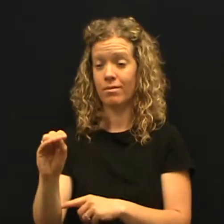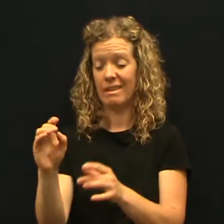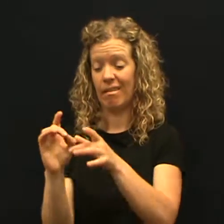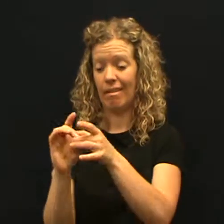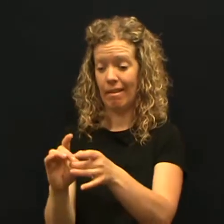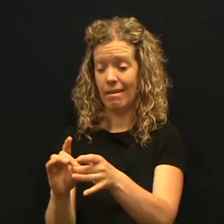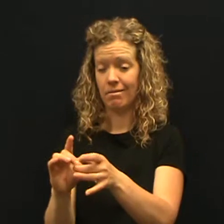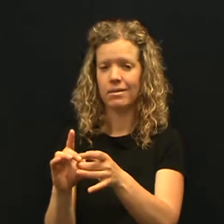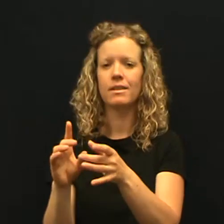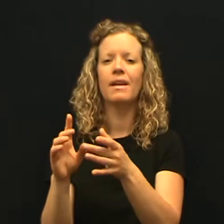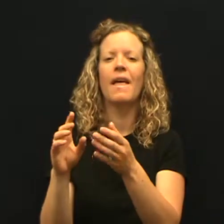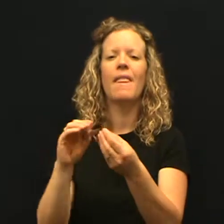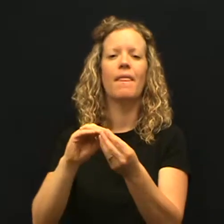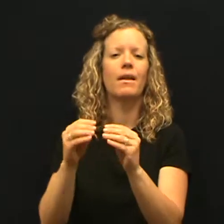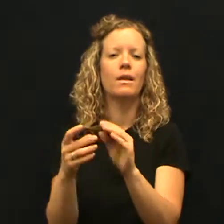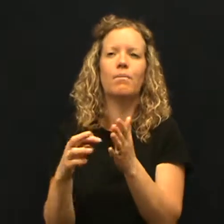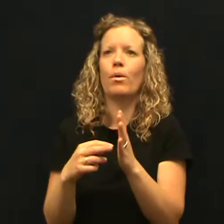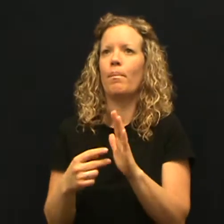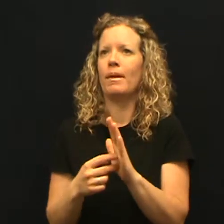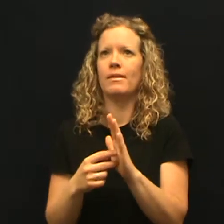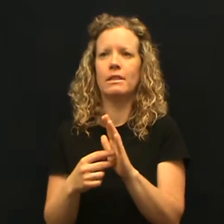says that each year we will